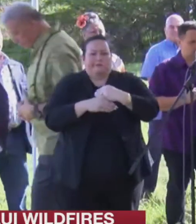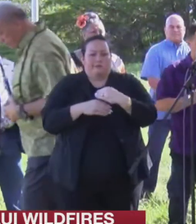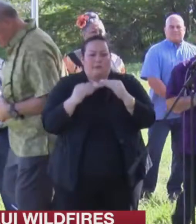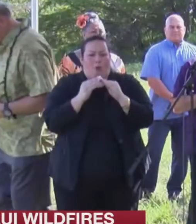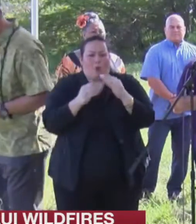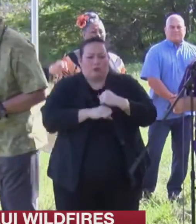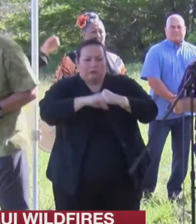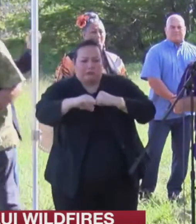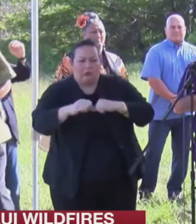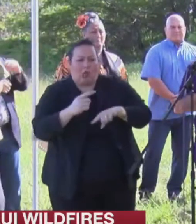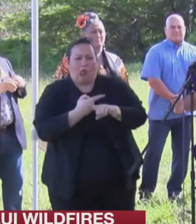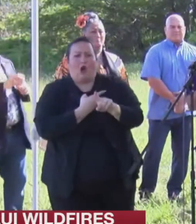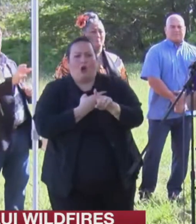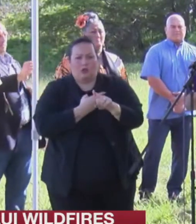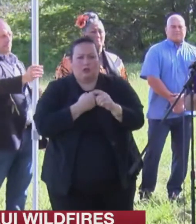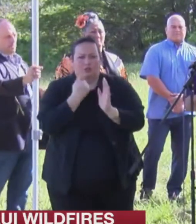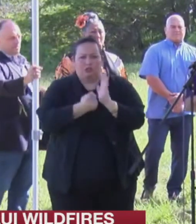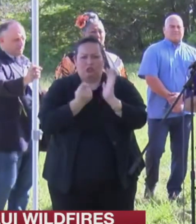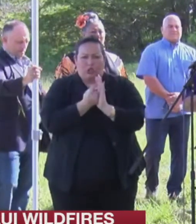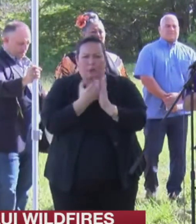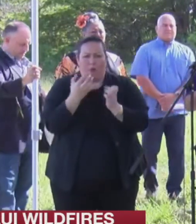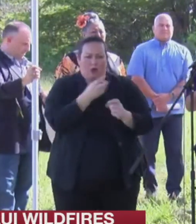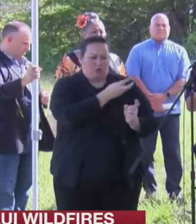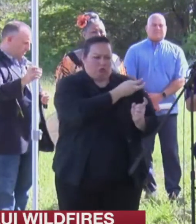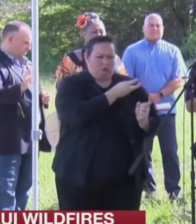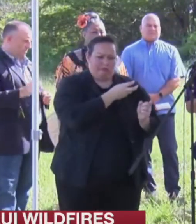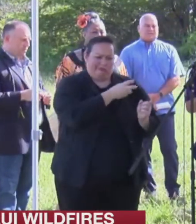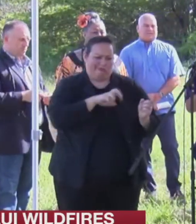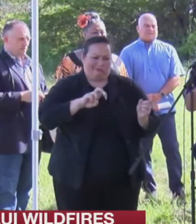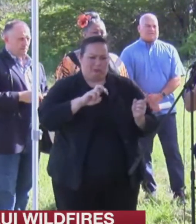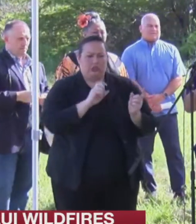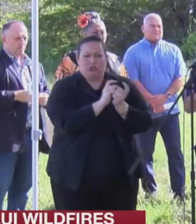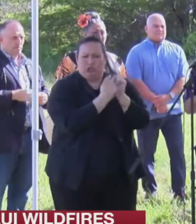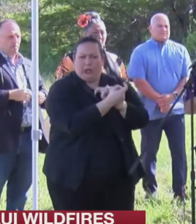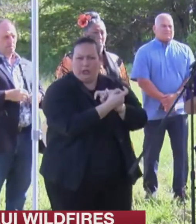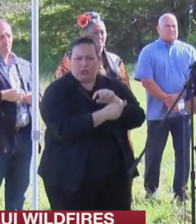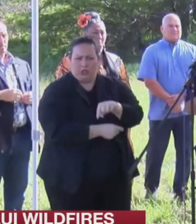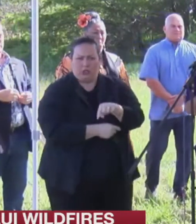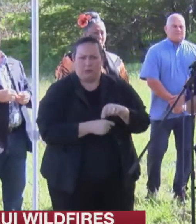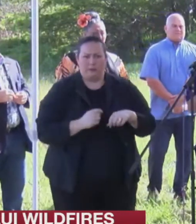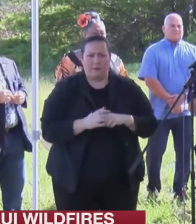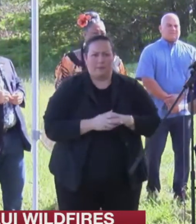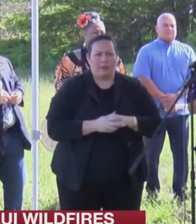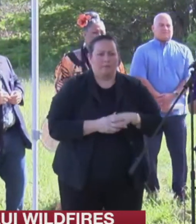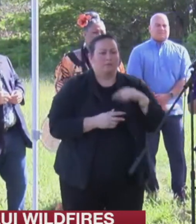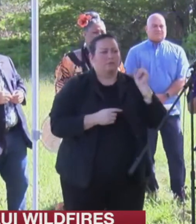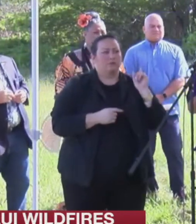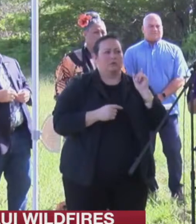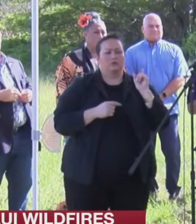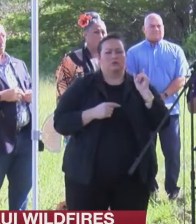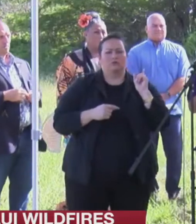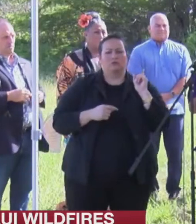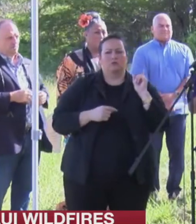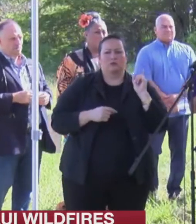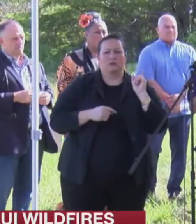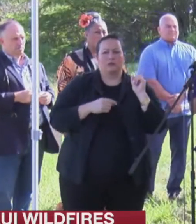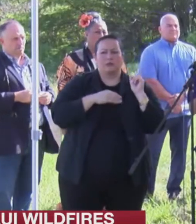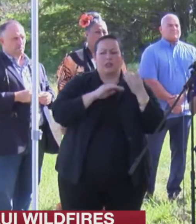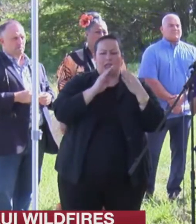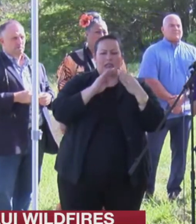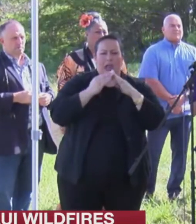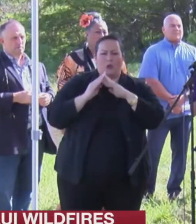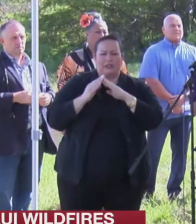I just think I should add that there are, according to the county tax records, there are